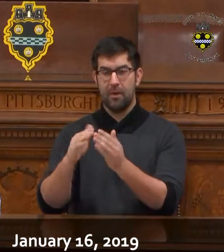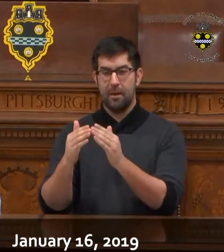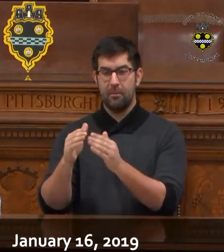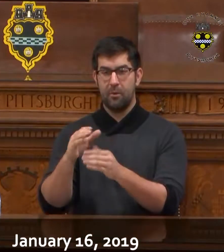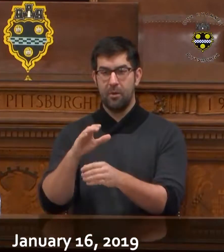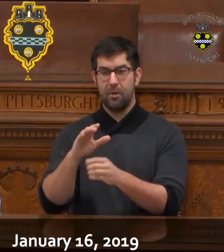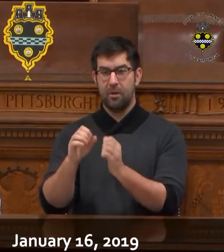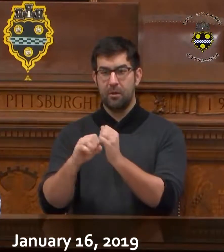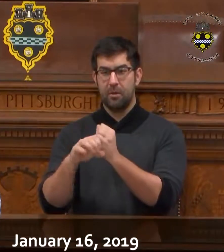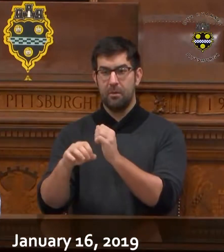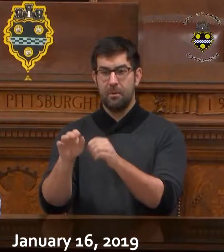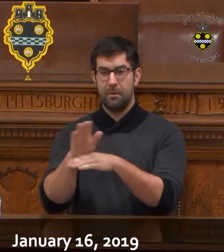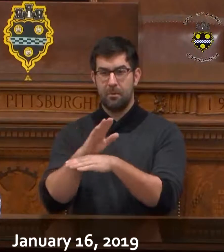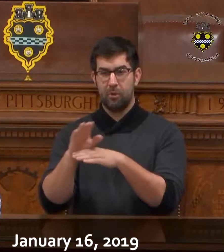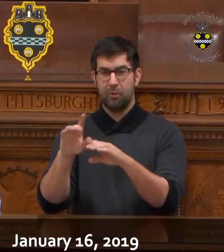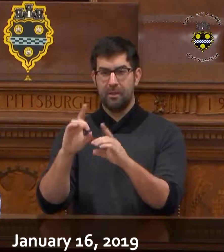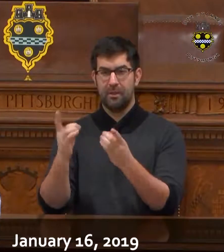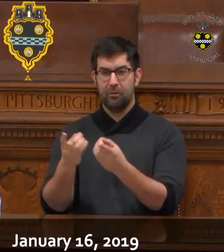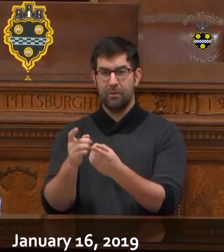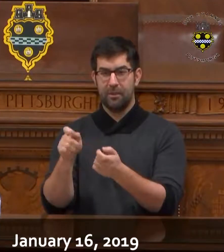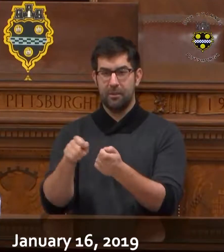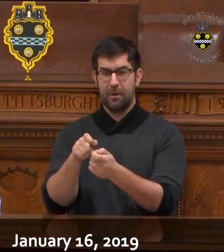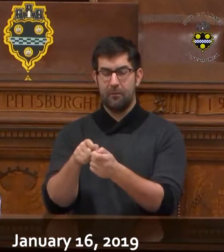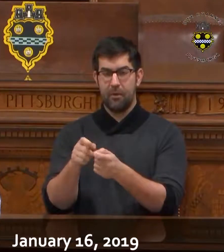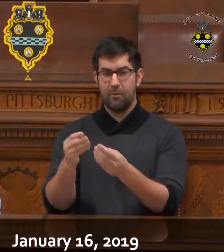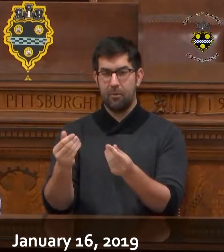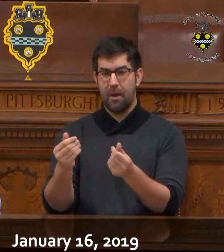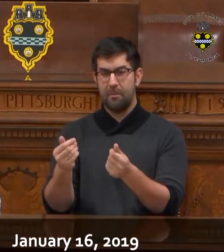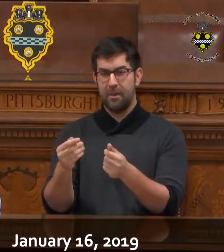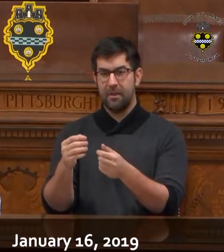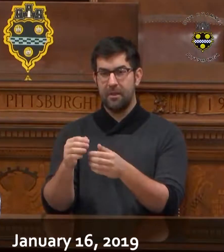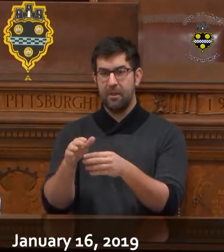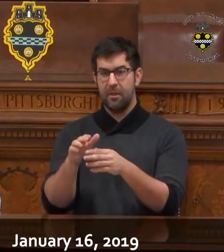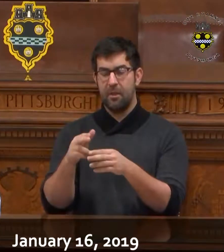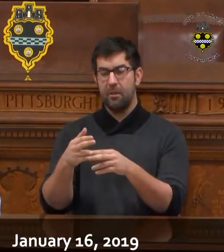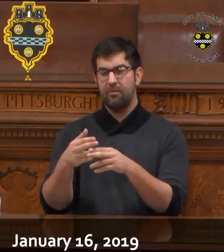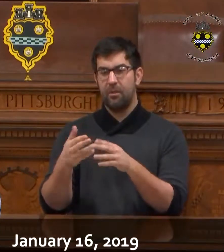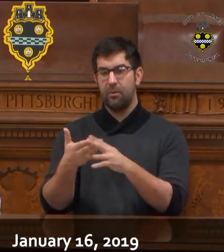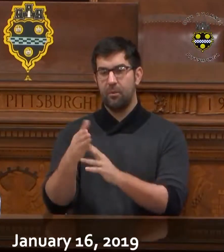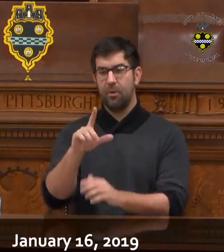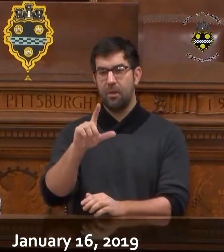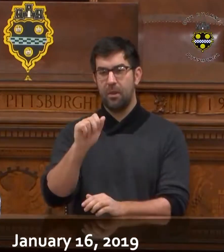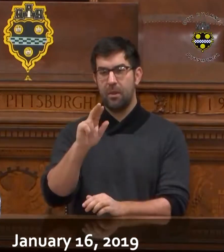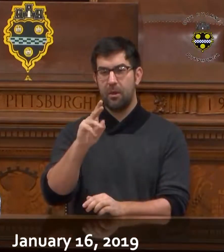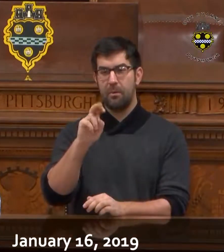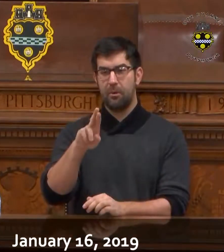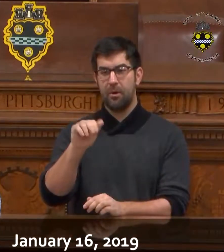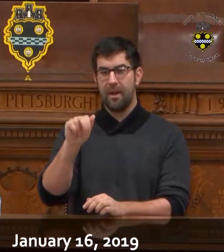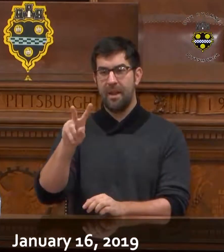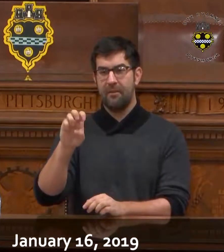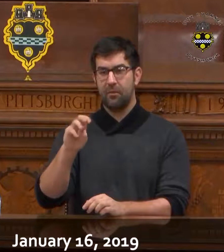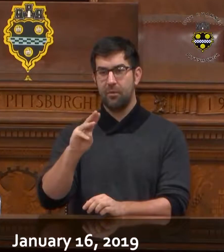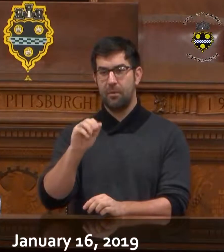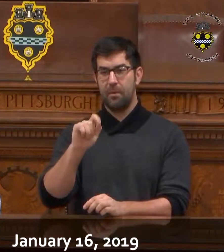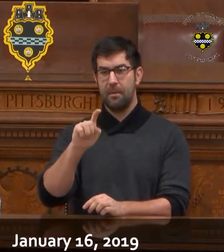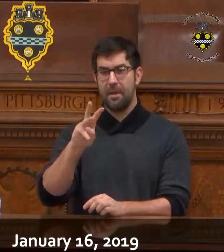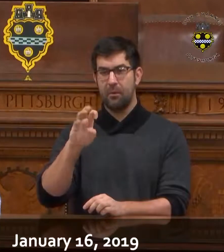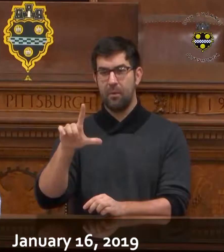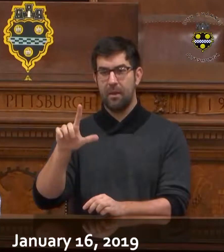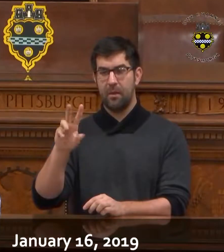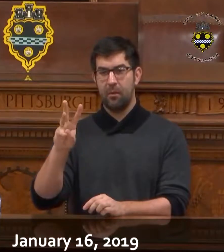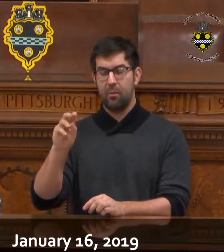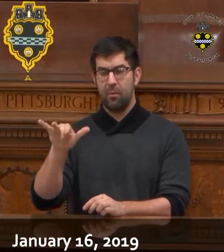District, certain property roughly bounded by Lormo Avenue, Maxwell Way, Stober